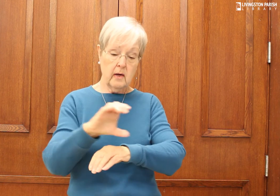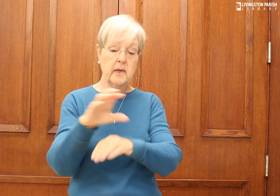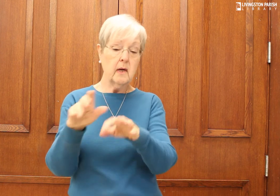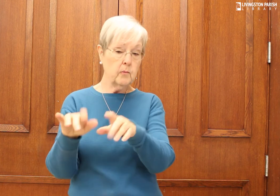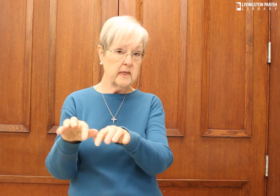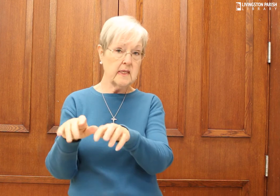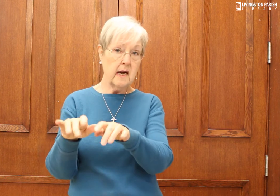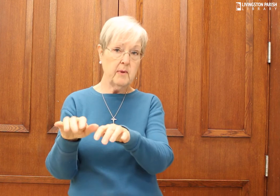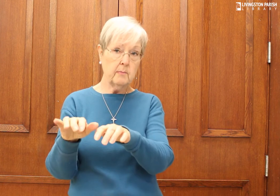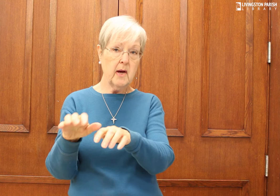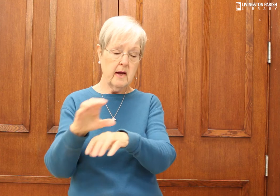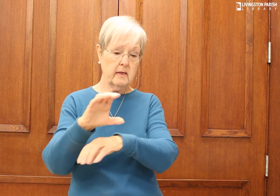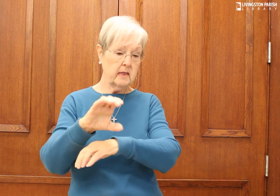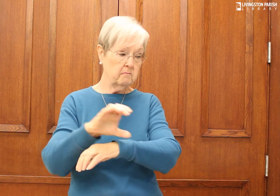be done with the typing behind it.